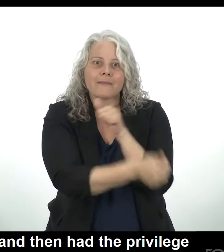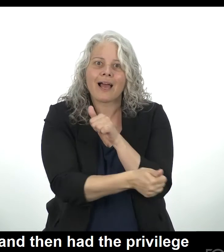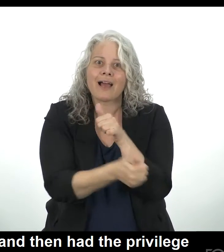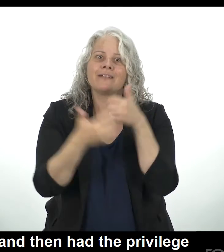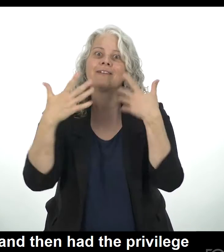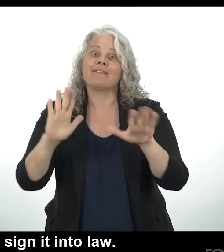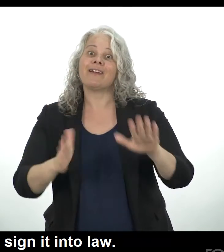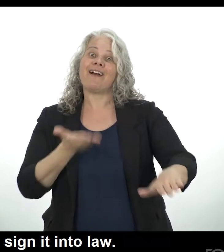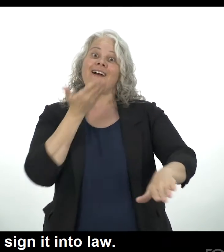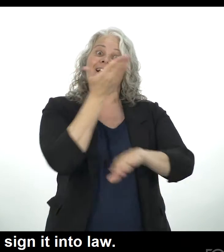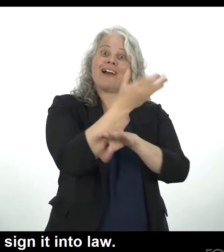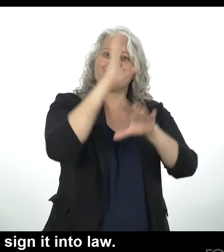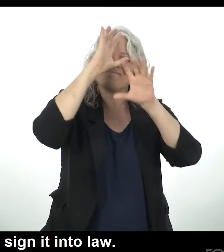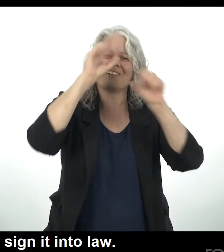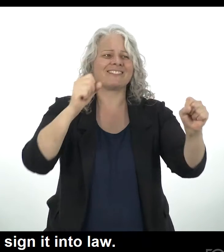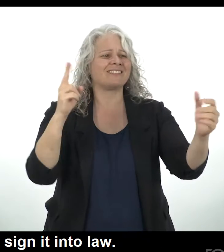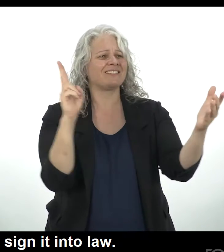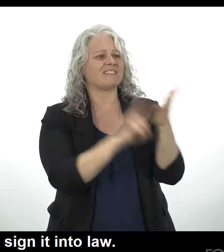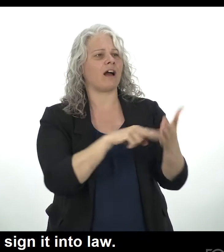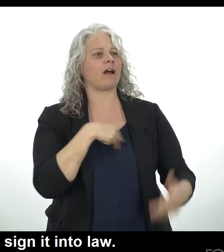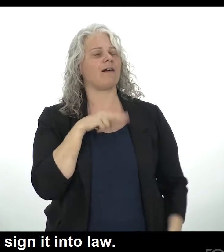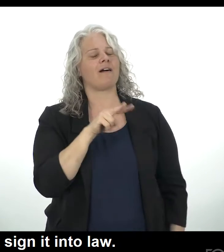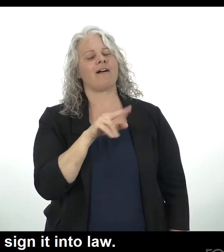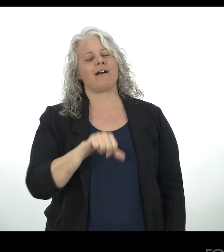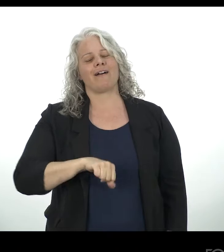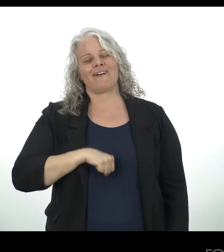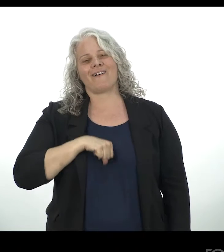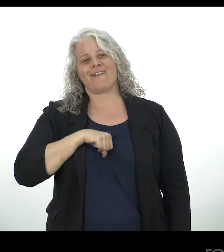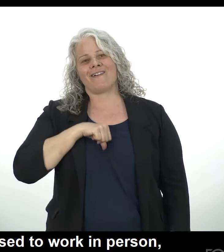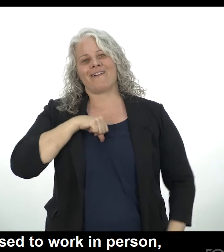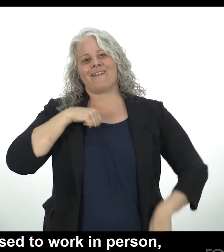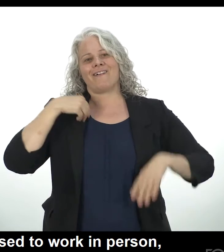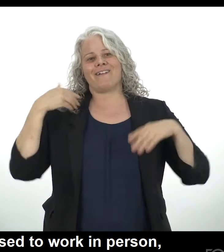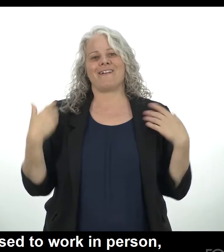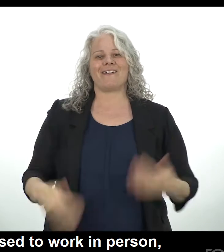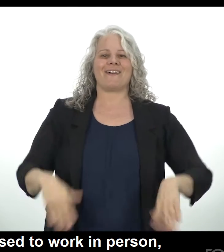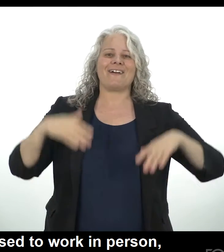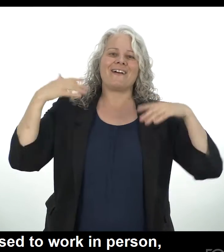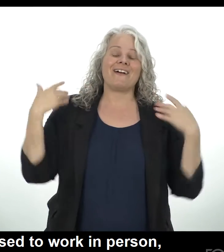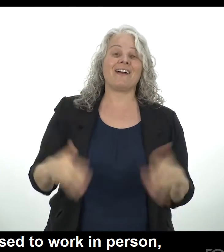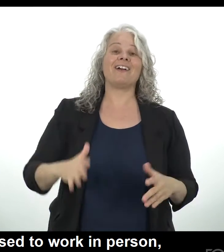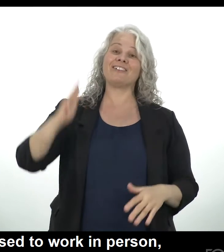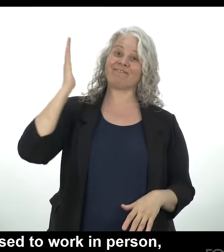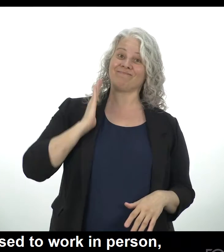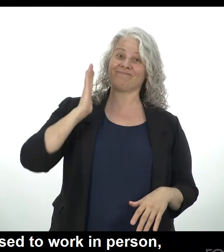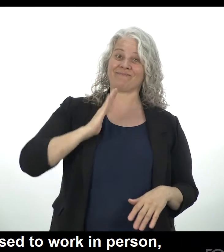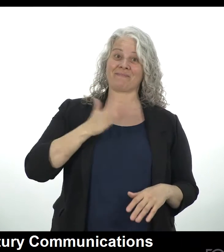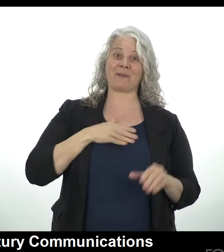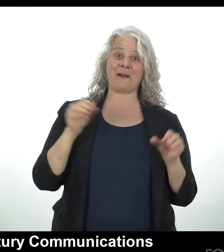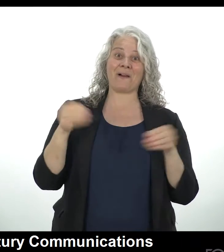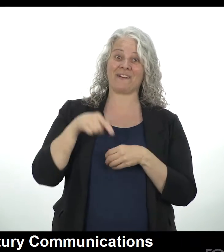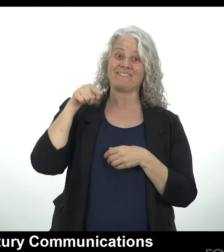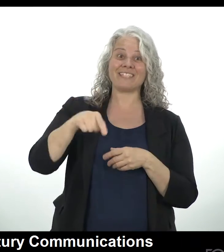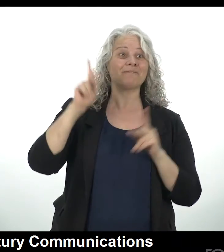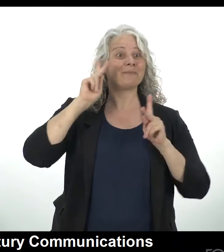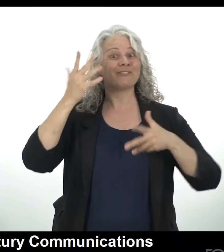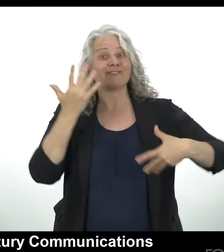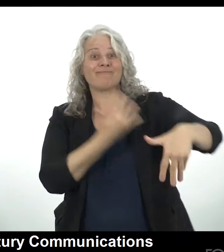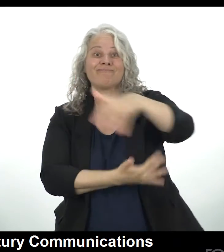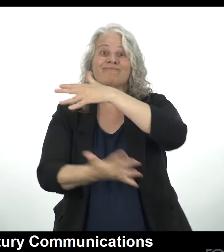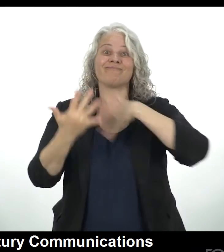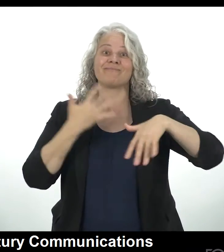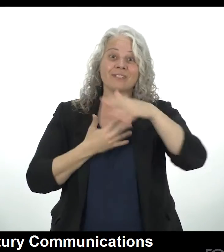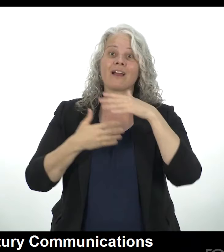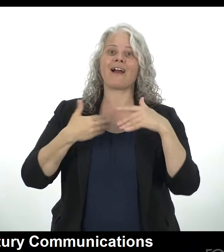and then had the privilege of watching the President sign it into law. And back in the day when we used to work in person, a signed copy